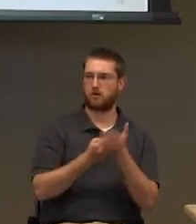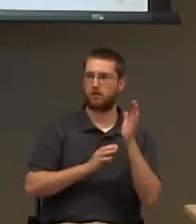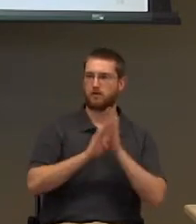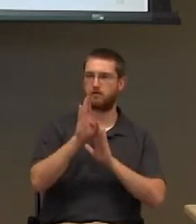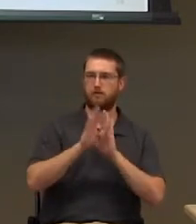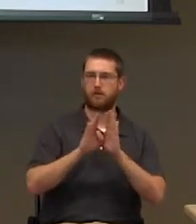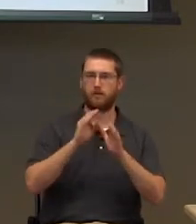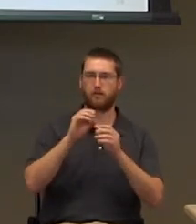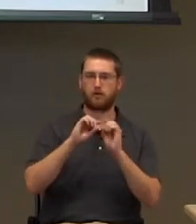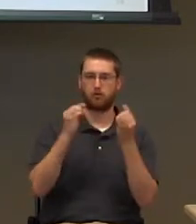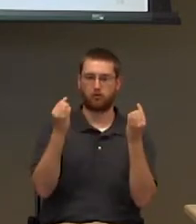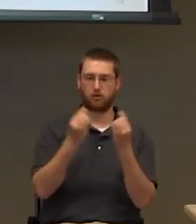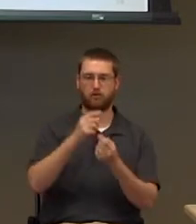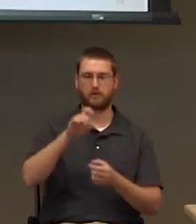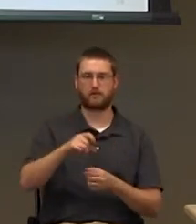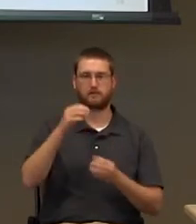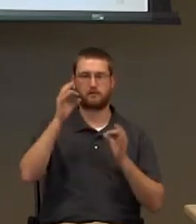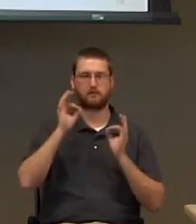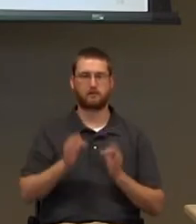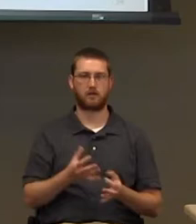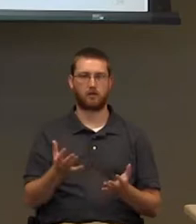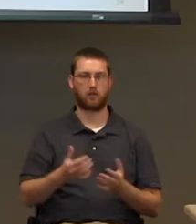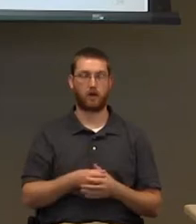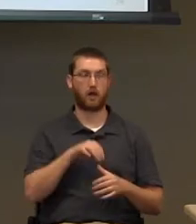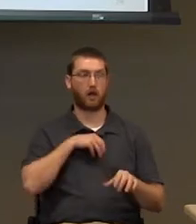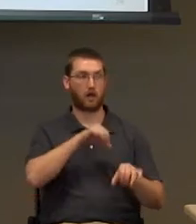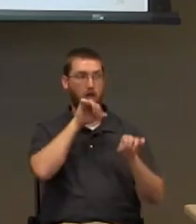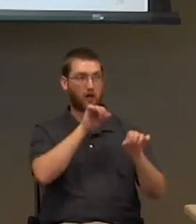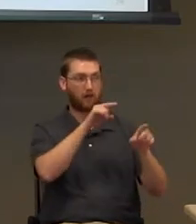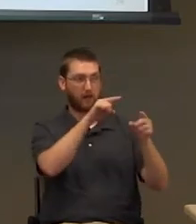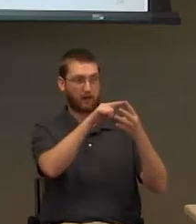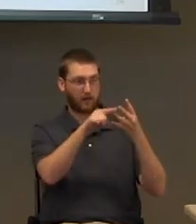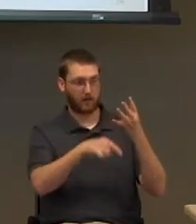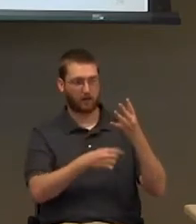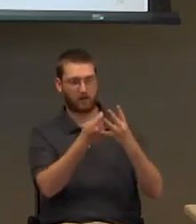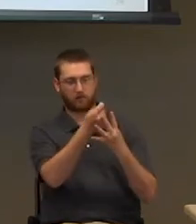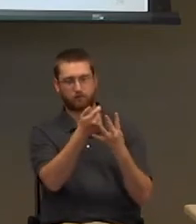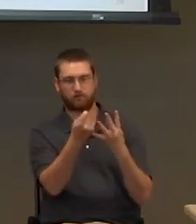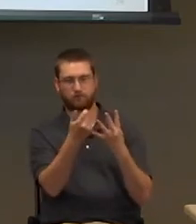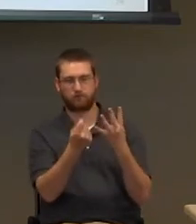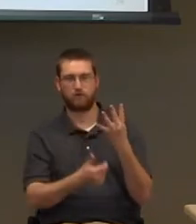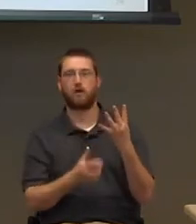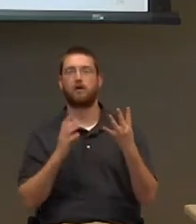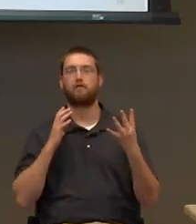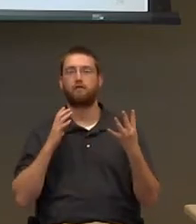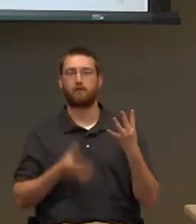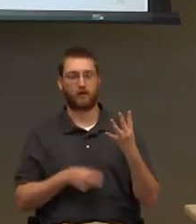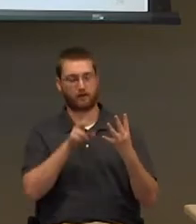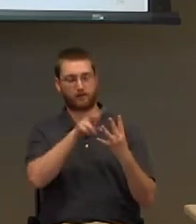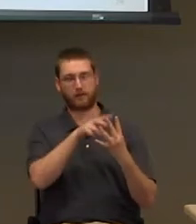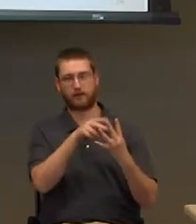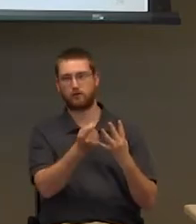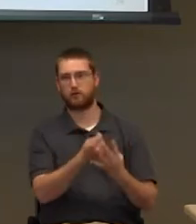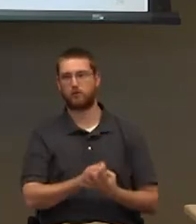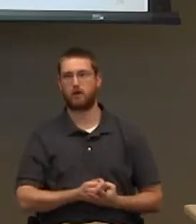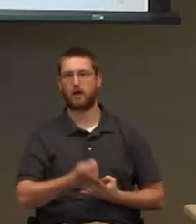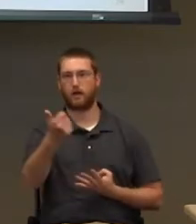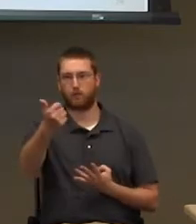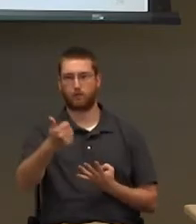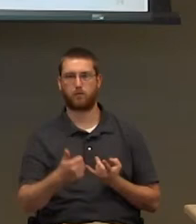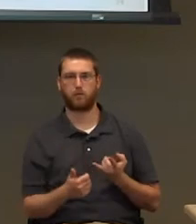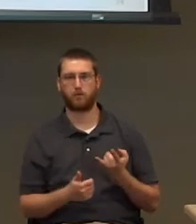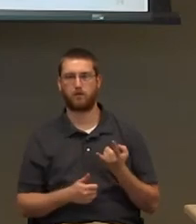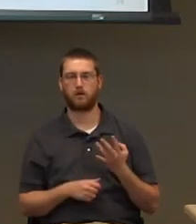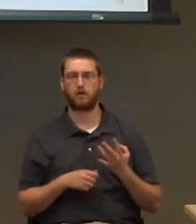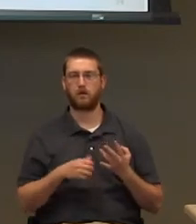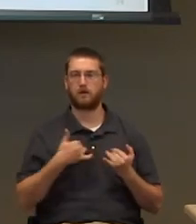need to decide what that is. You may say, I loved most of this, but I want this out and that out, and we're gonna take these two things out of the plan that he wrote about that he